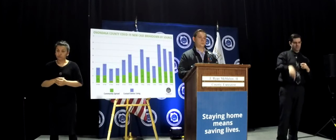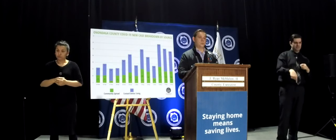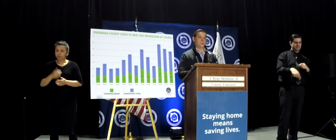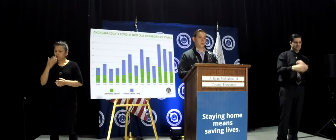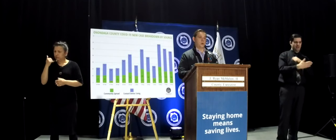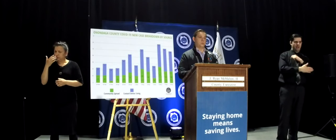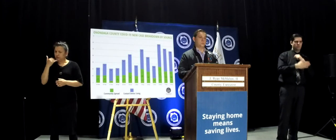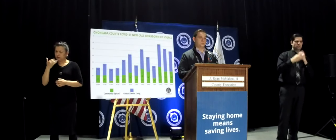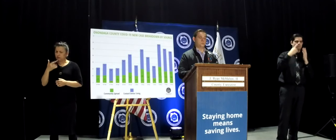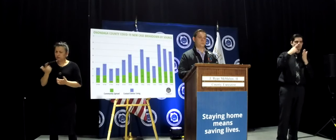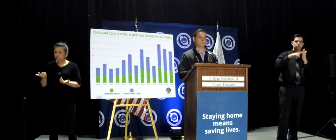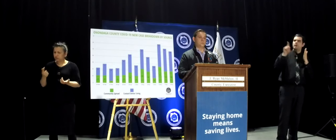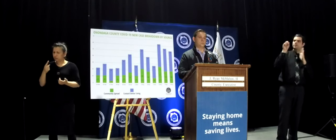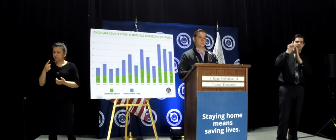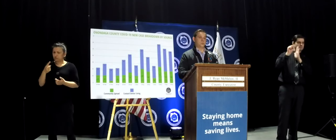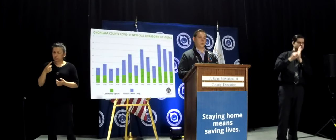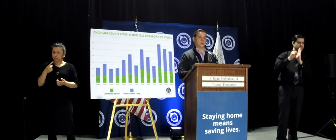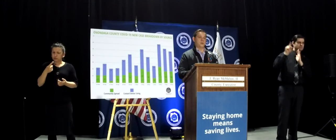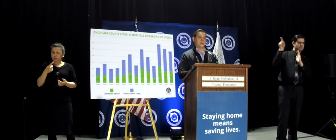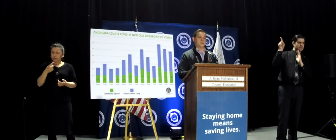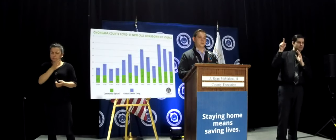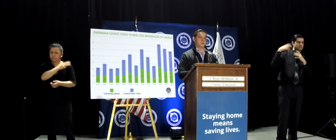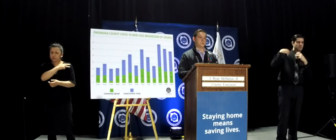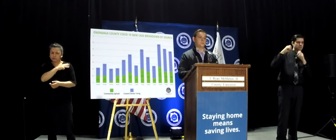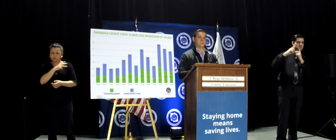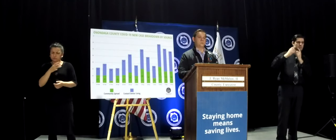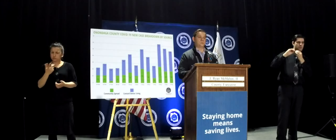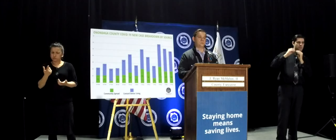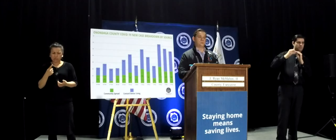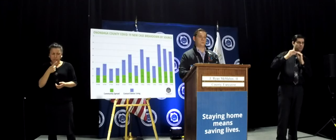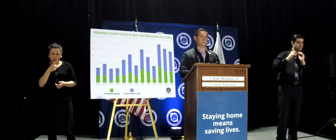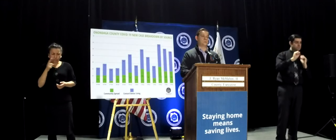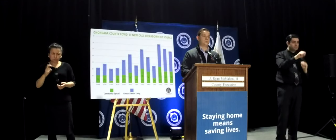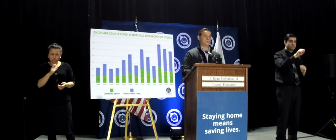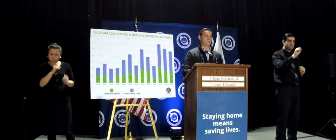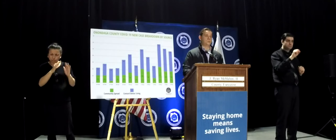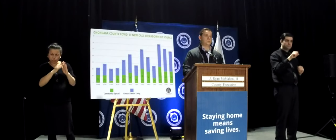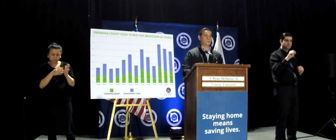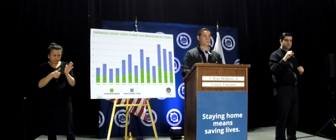home? We weren't getting answers.